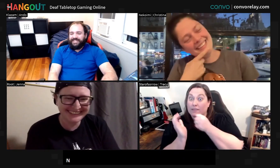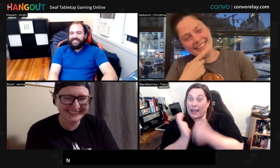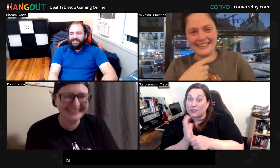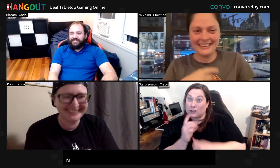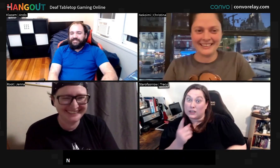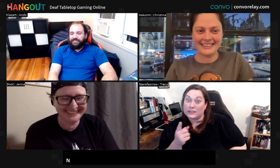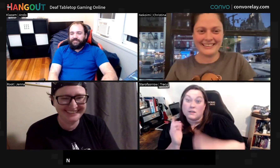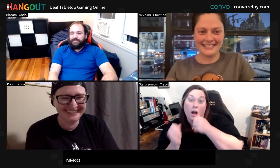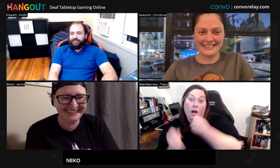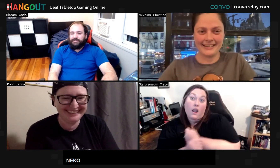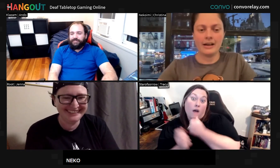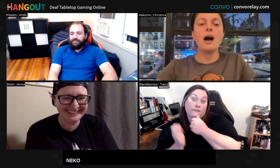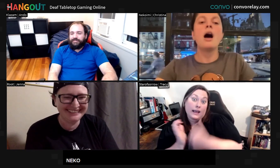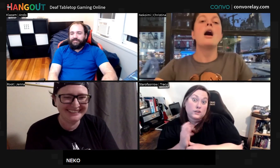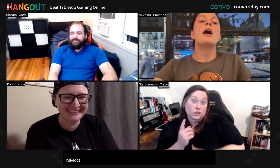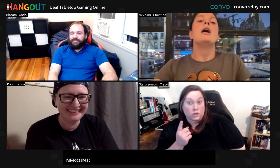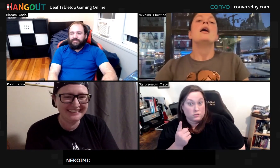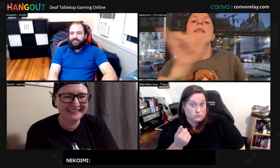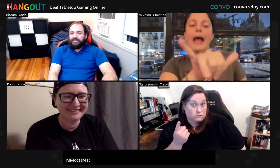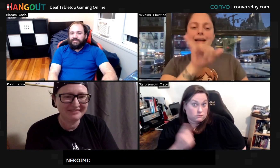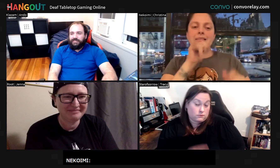yes, kind of. But I love that.